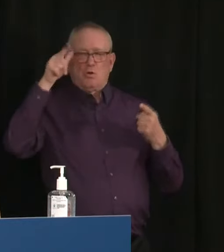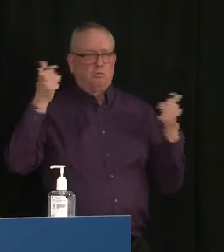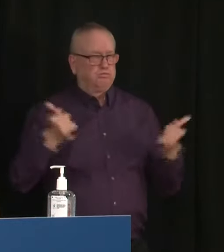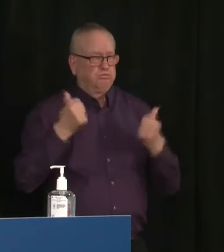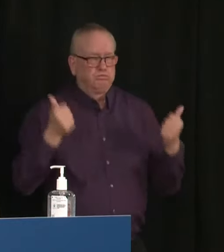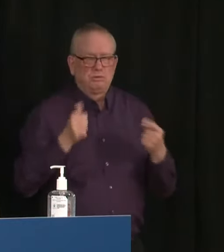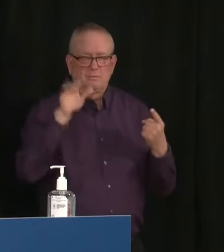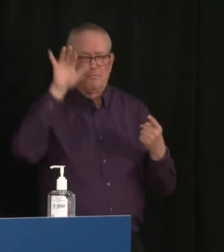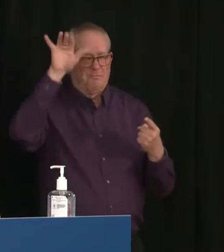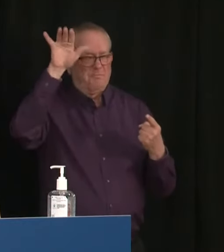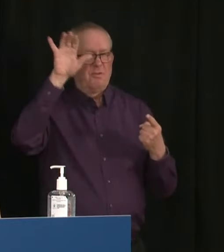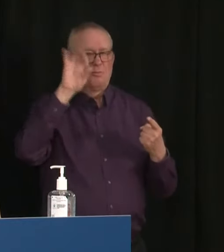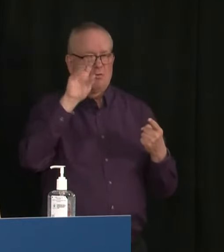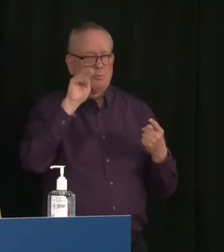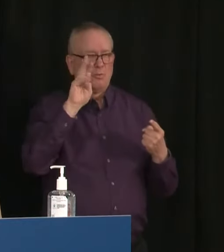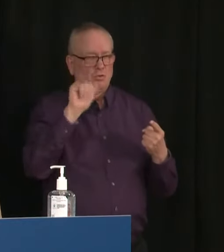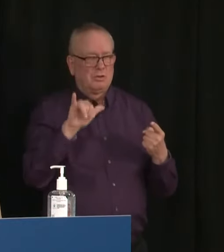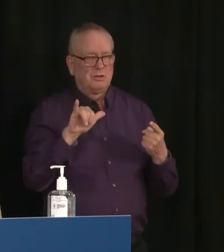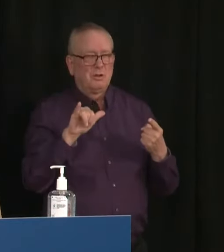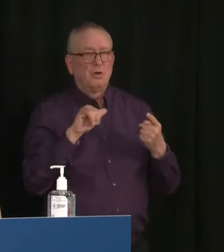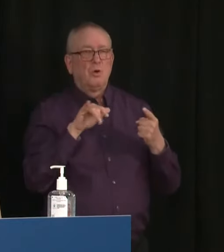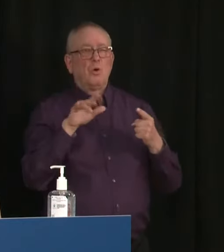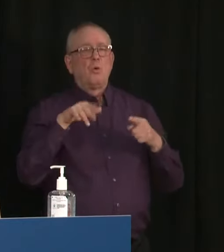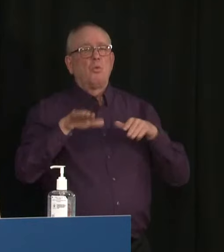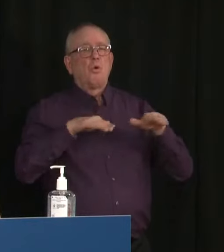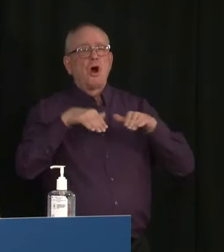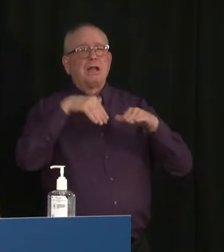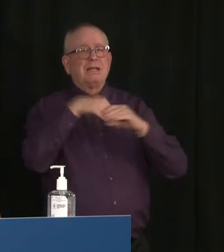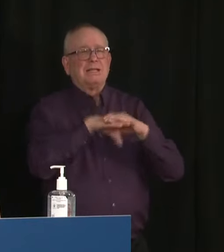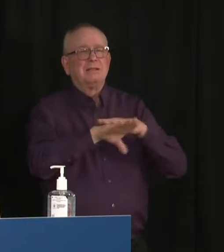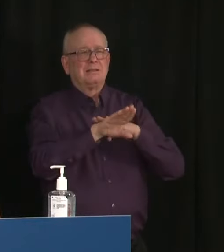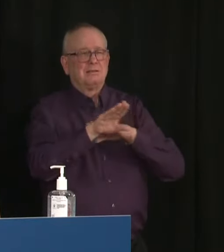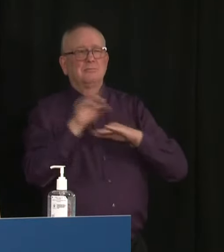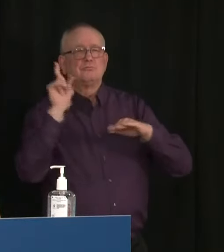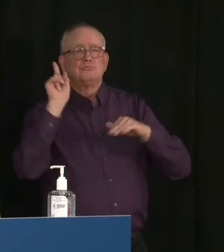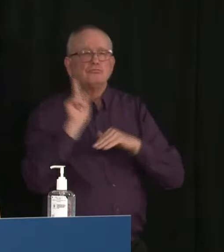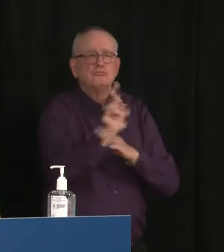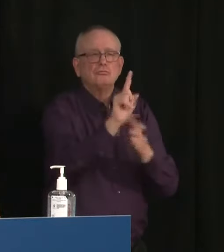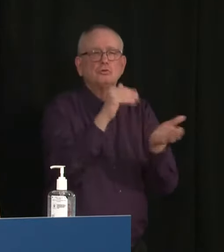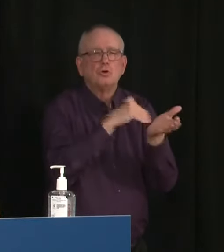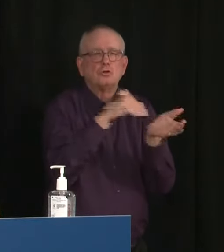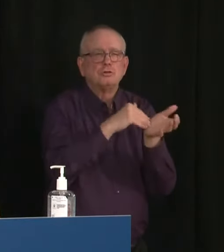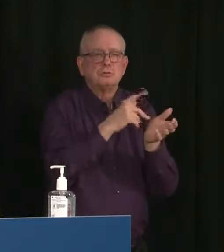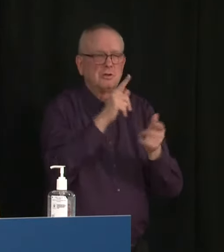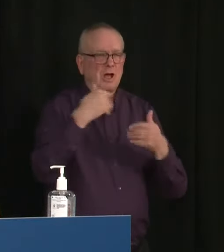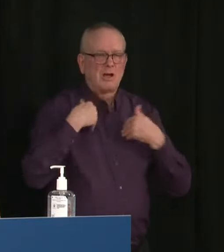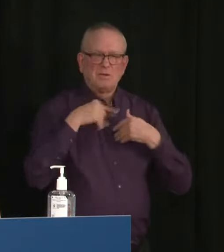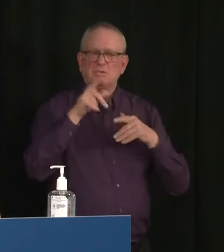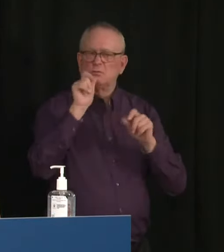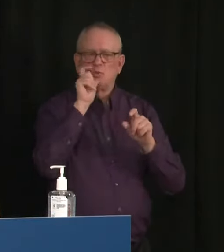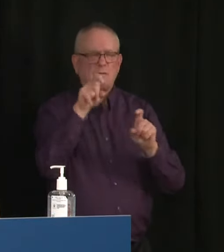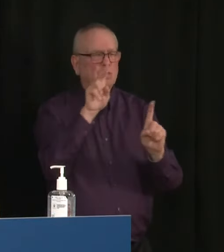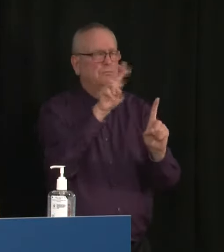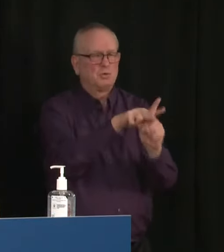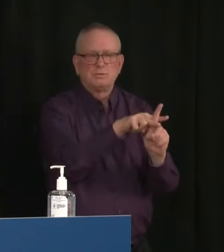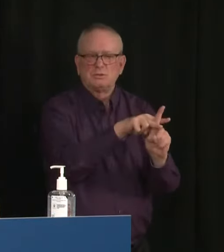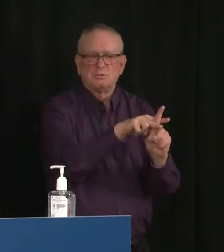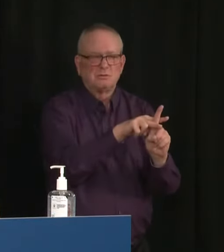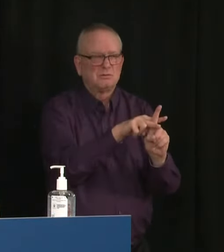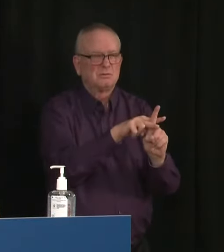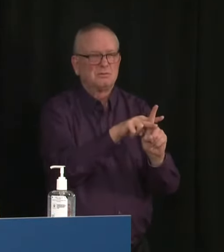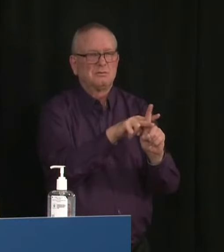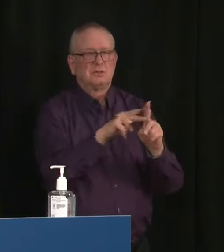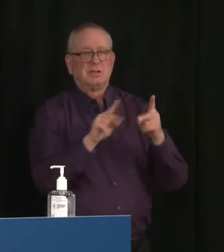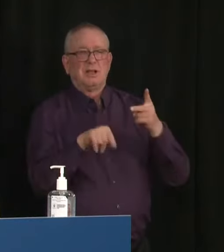and receive a vaccine without even needing an appointment. So there is supply available of that particular option. With respect to Moderna